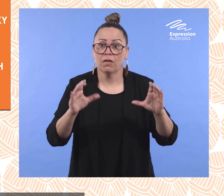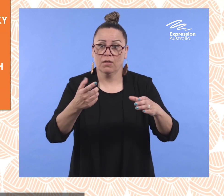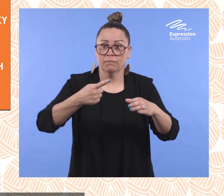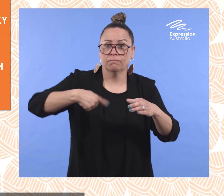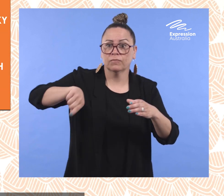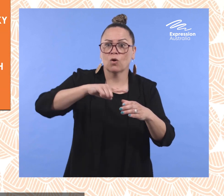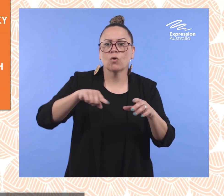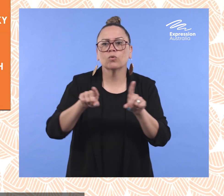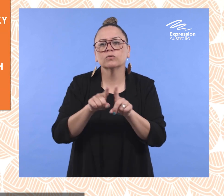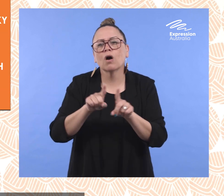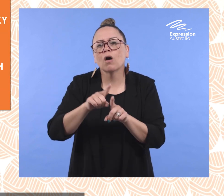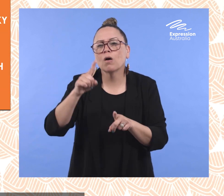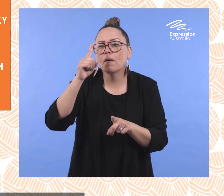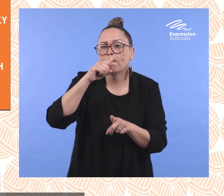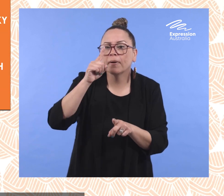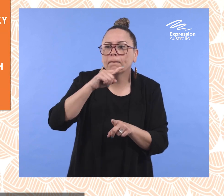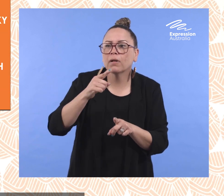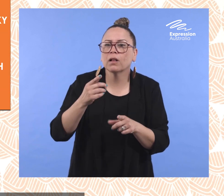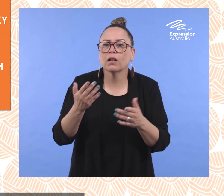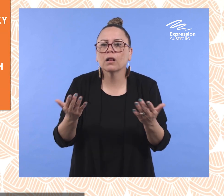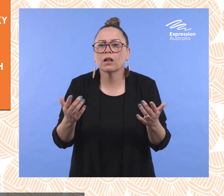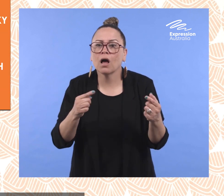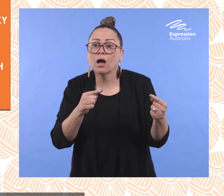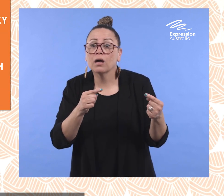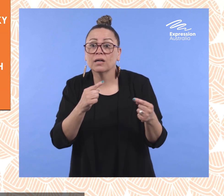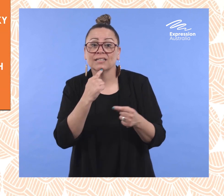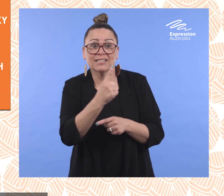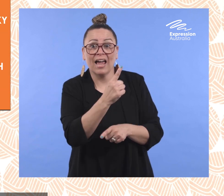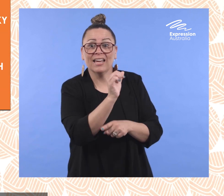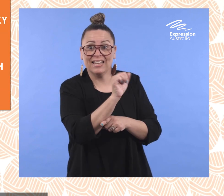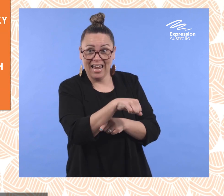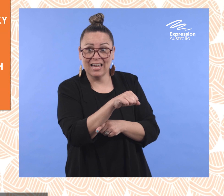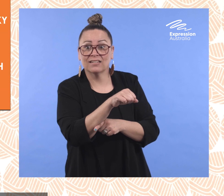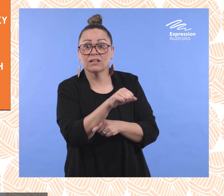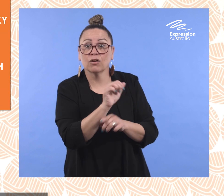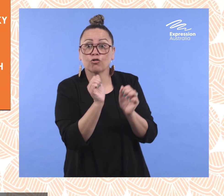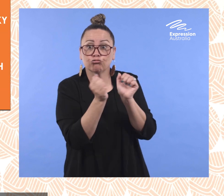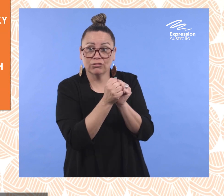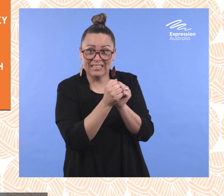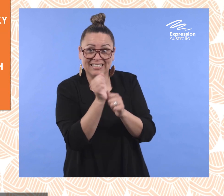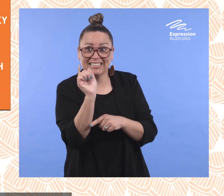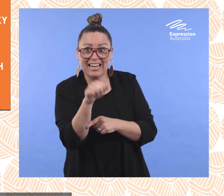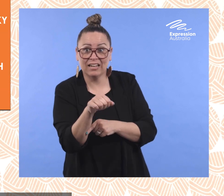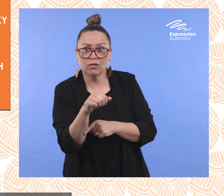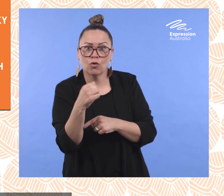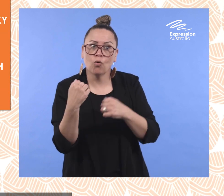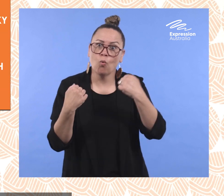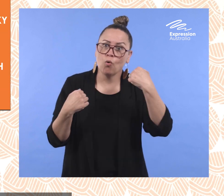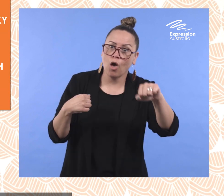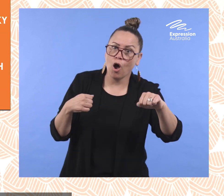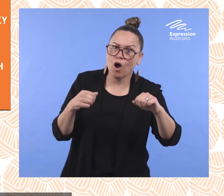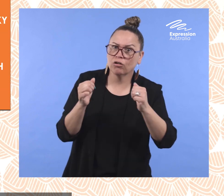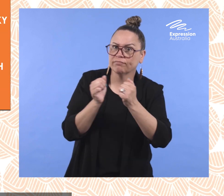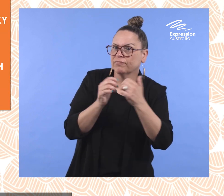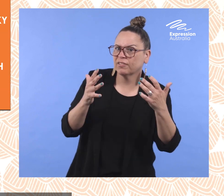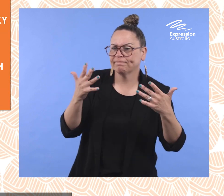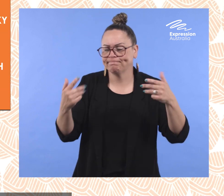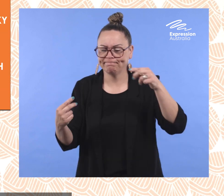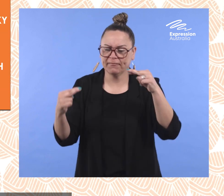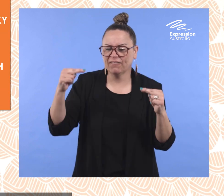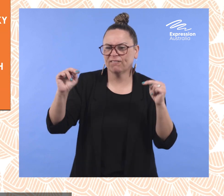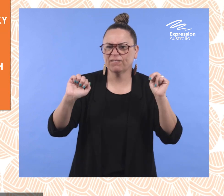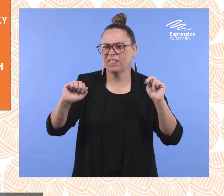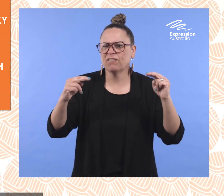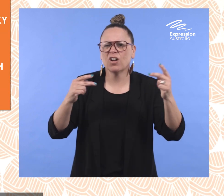And that's also an argument for it. So it depends which way you want to see it.